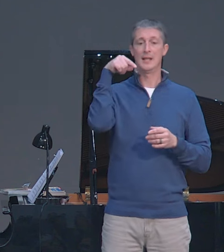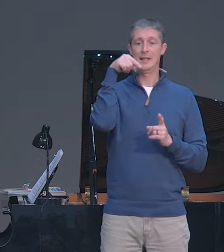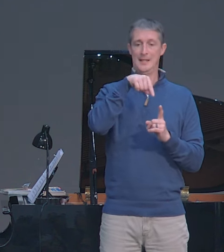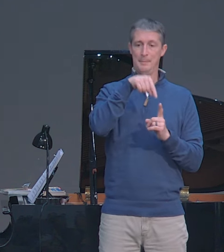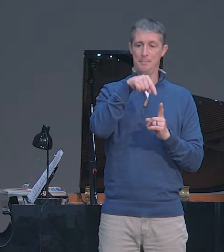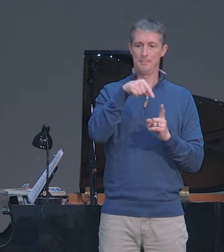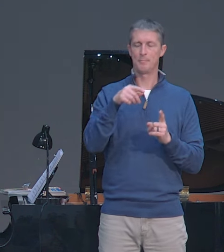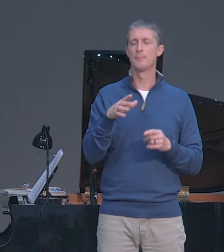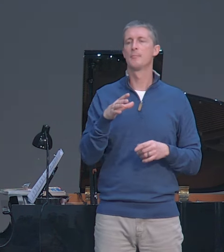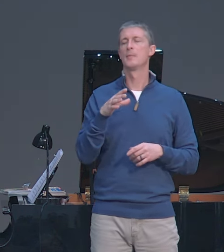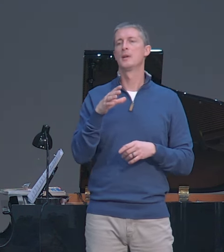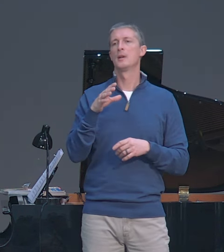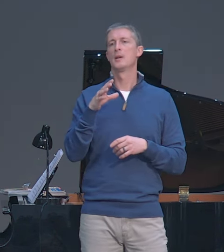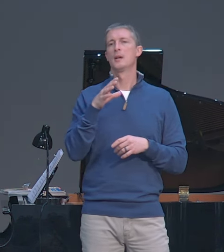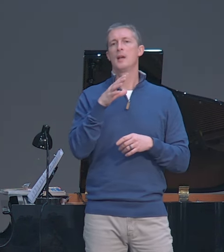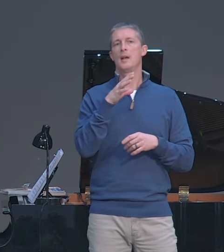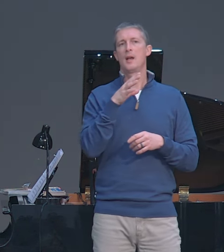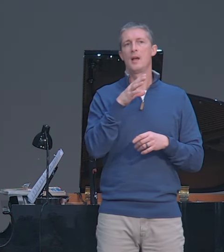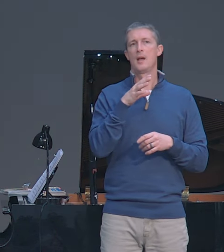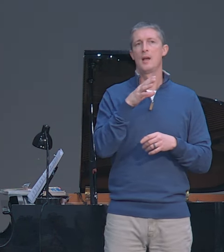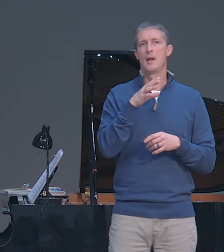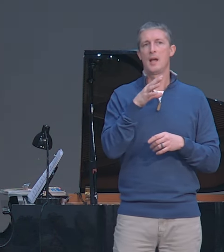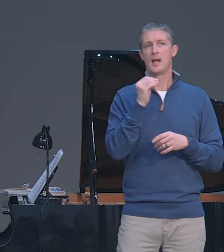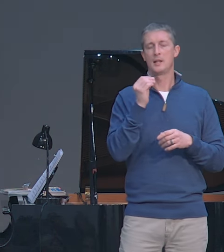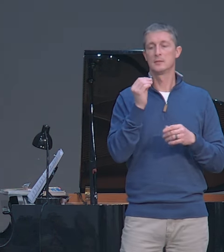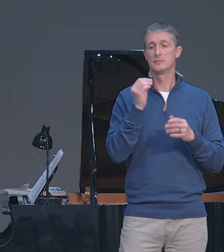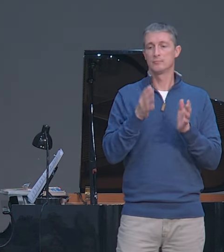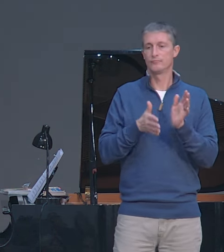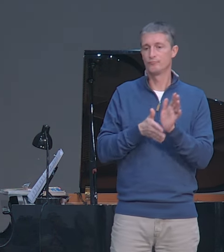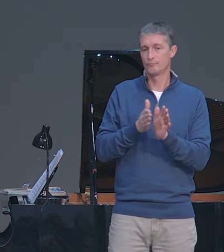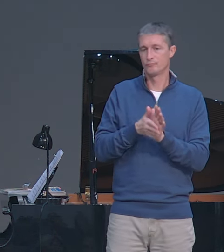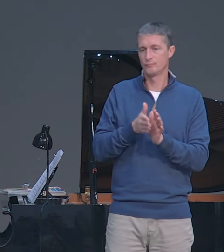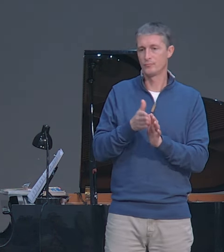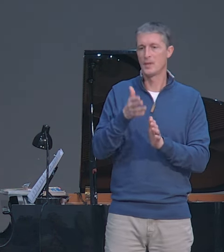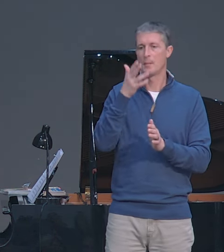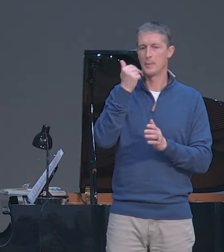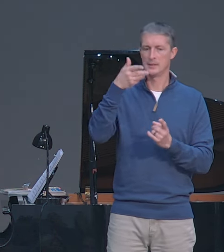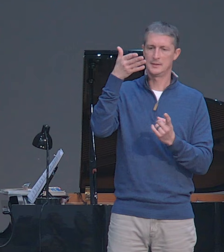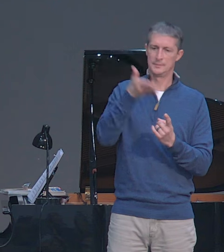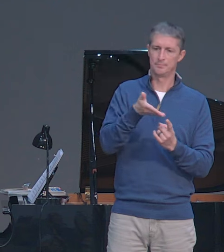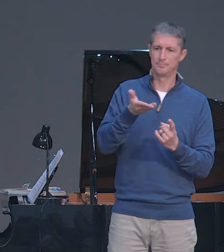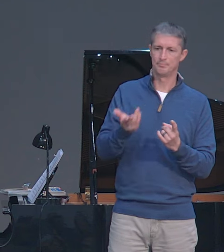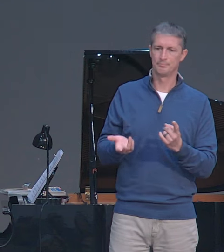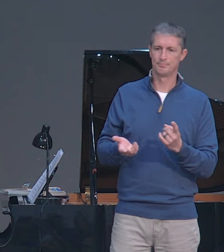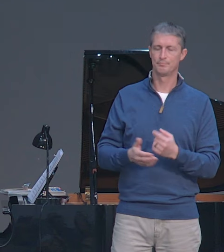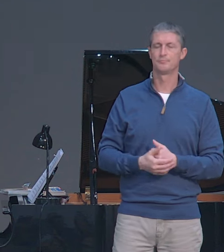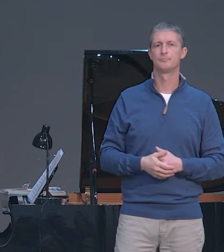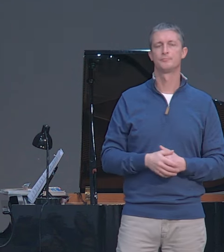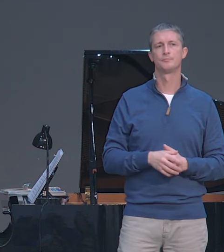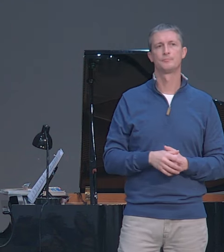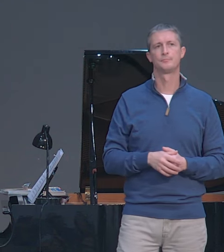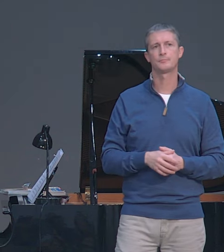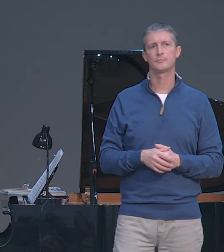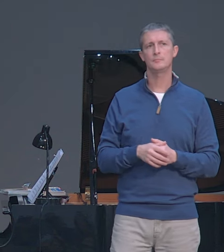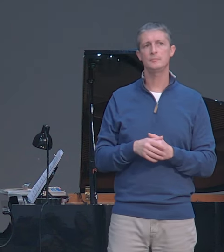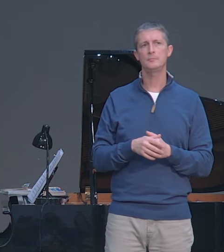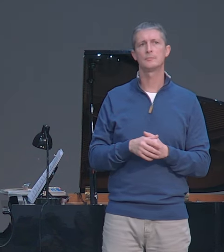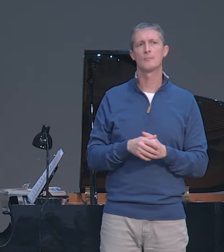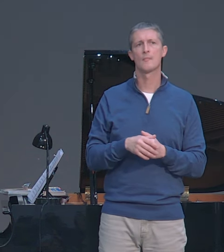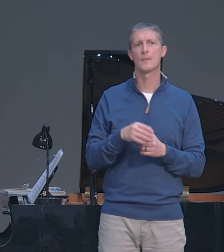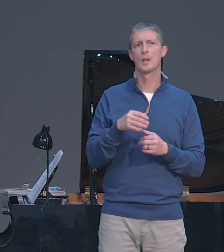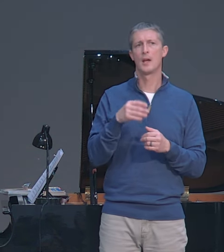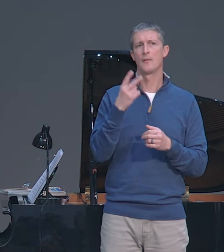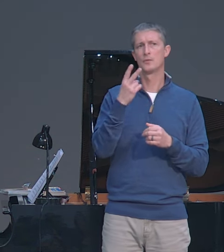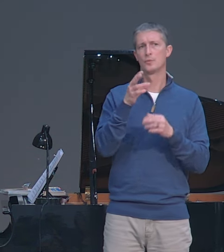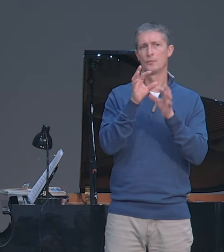be creator of all things. Now, there's two main statements in this verse that declare Jesus as the exalted creator of